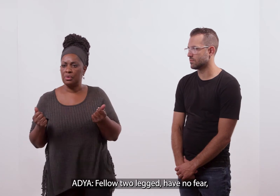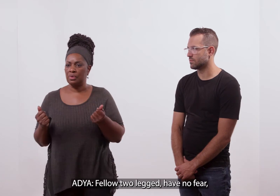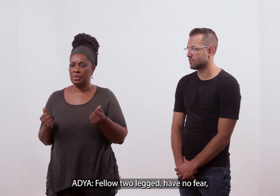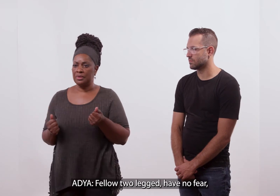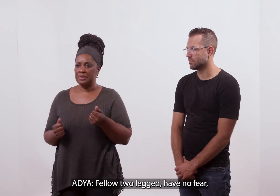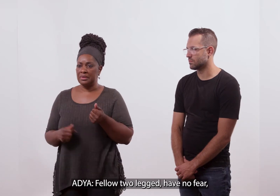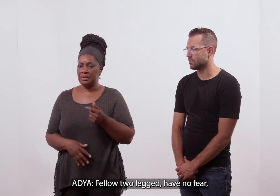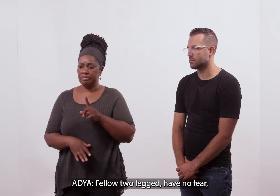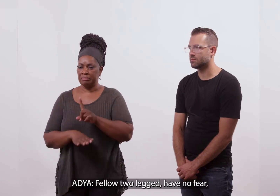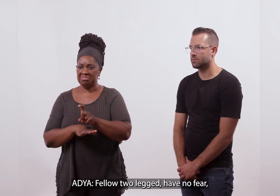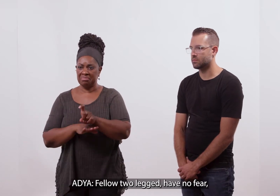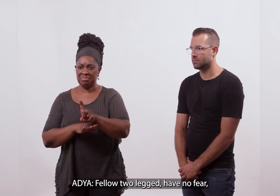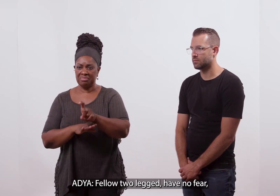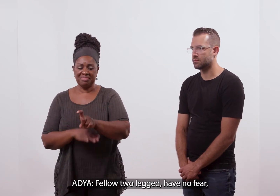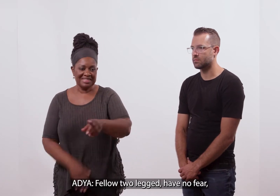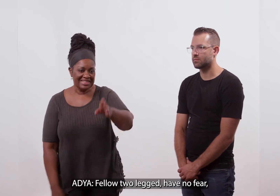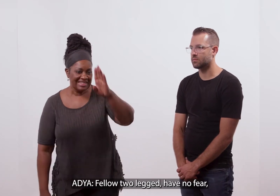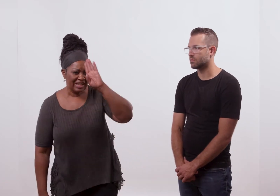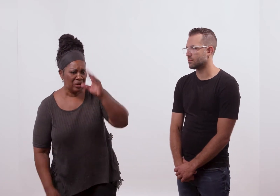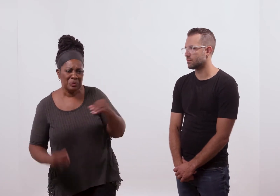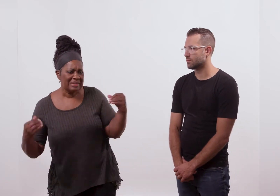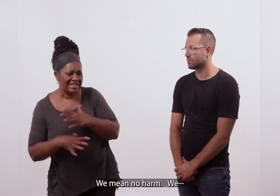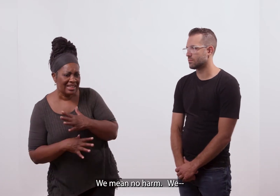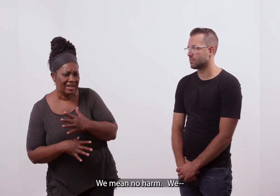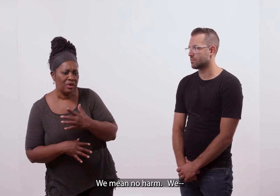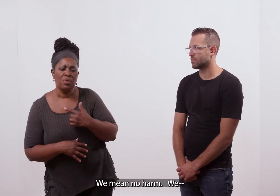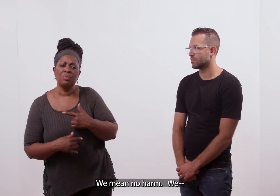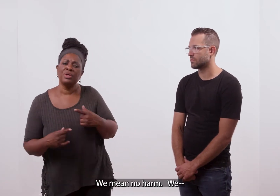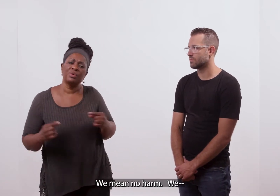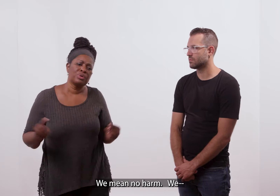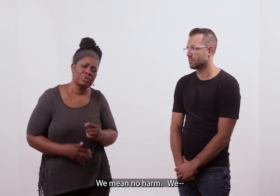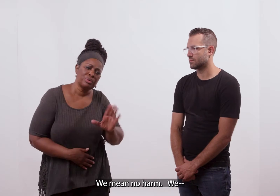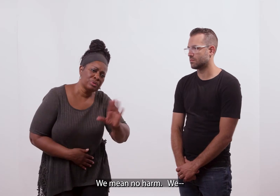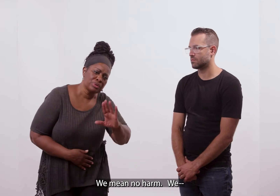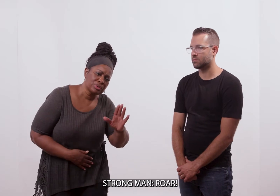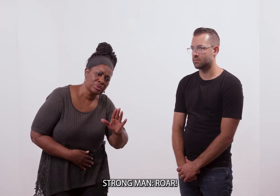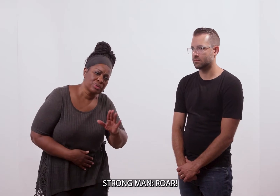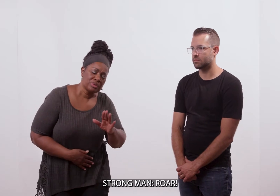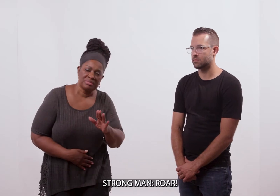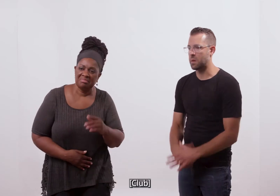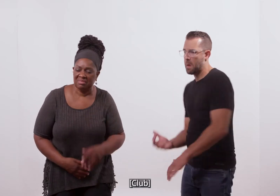Fellow two-legged, have no fear. We mean no harm.